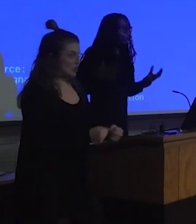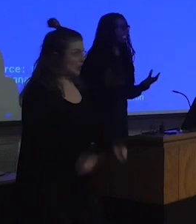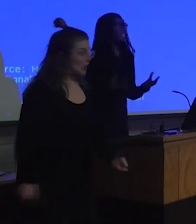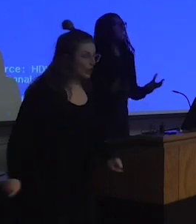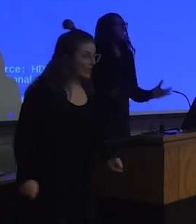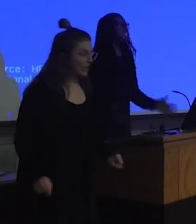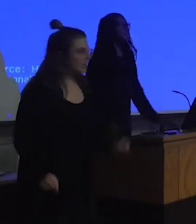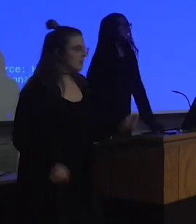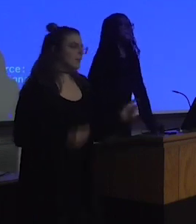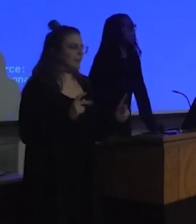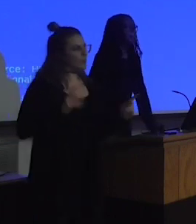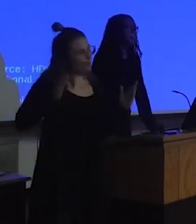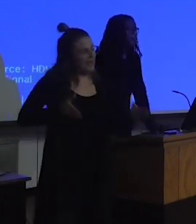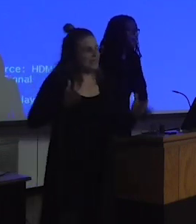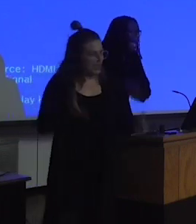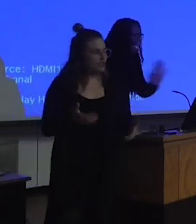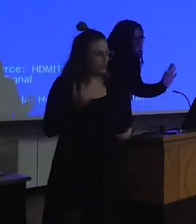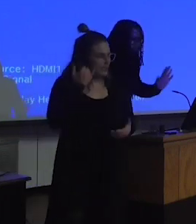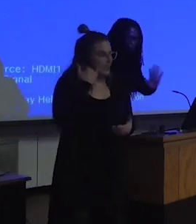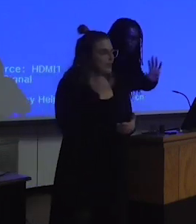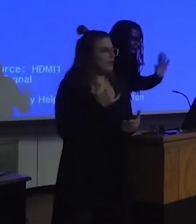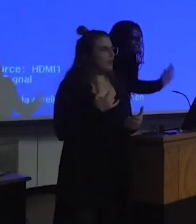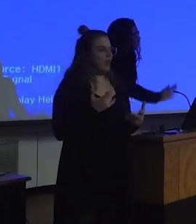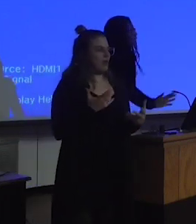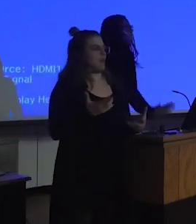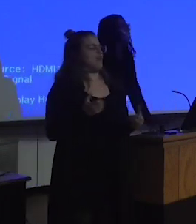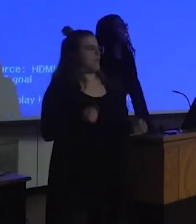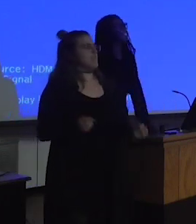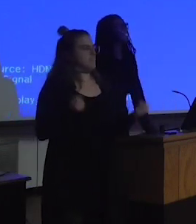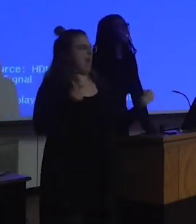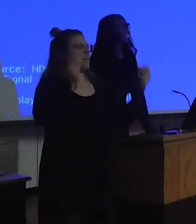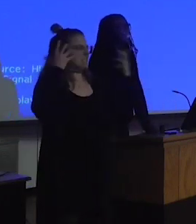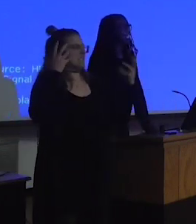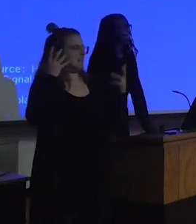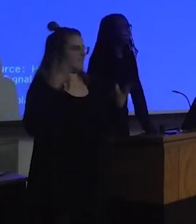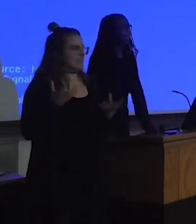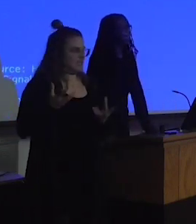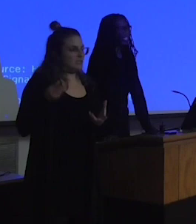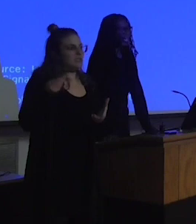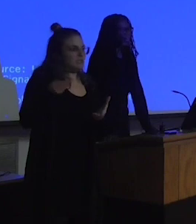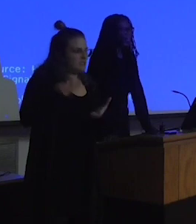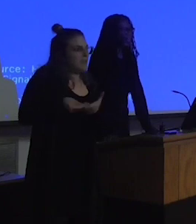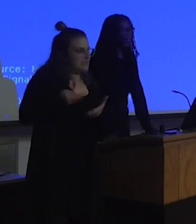that gets people's attention. If we talk about massive subsidies,